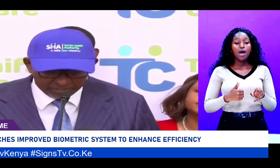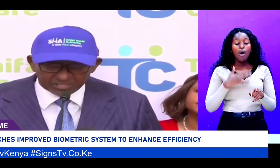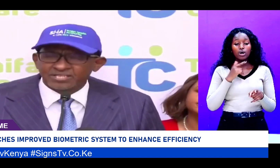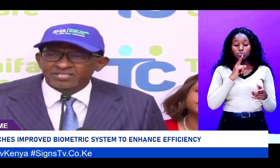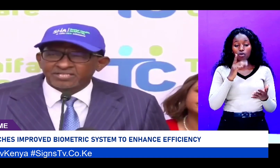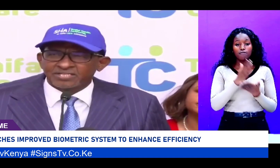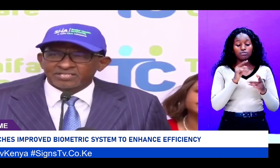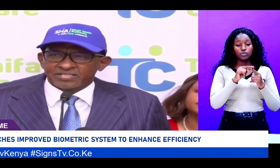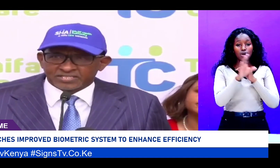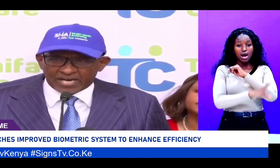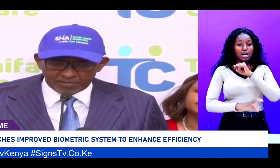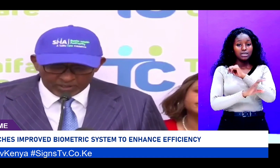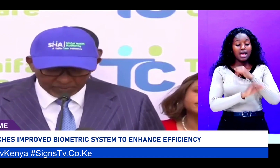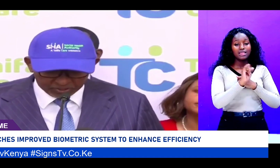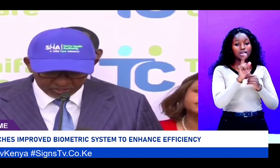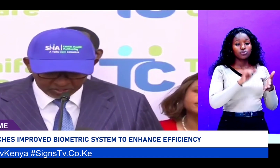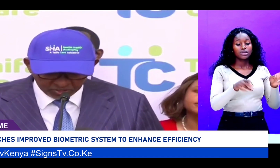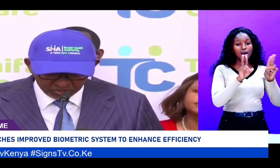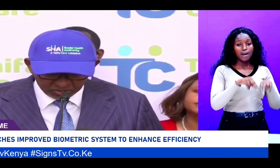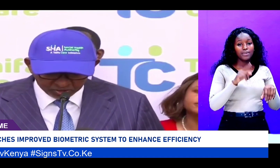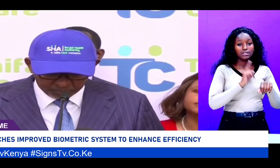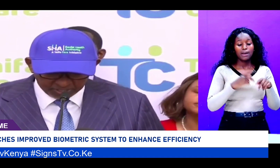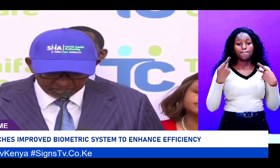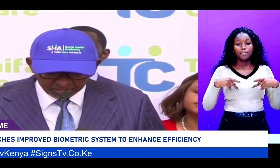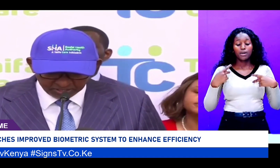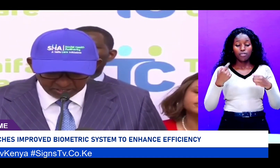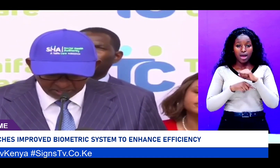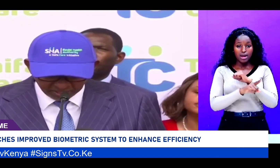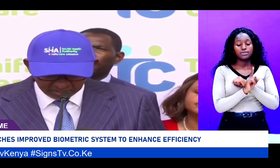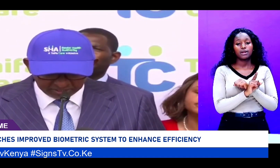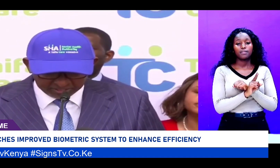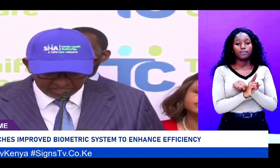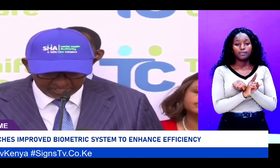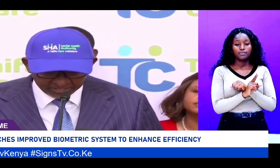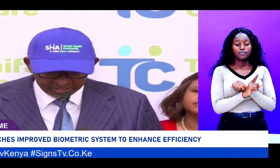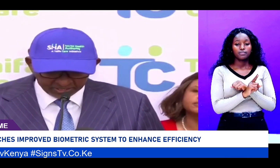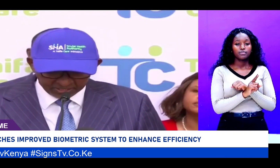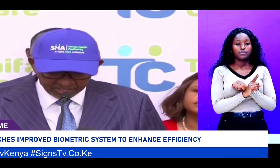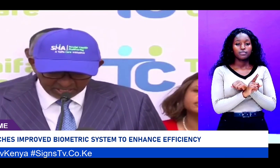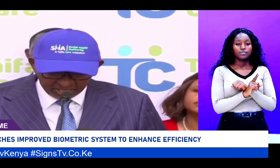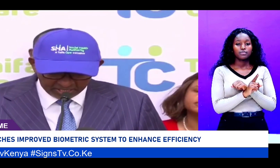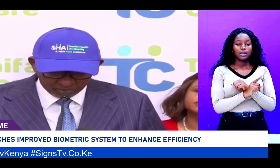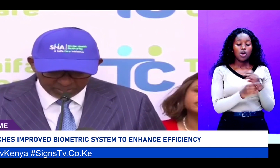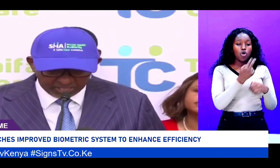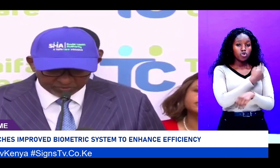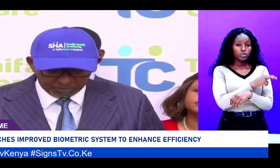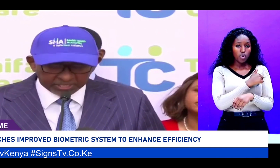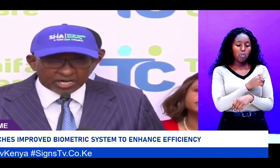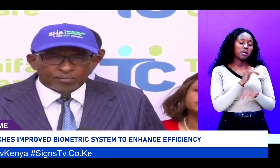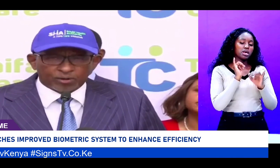happening. The time our patients spend is less, and we are spending now